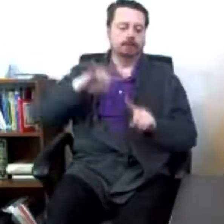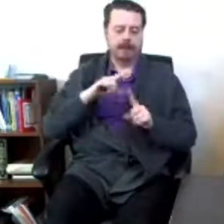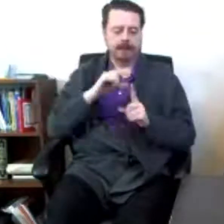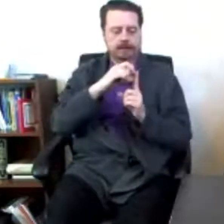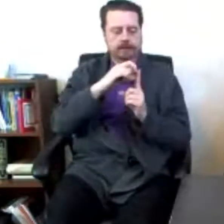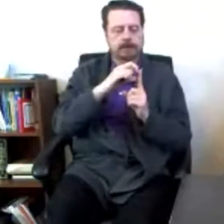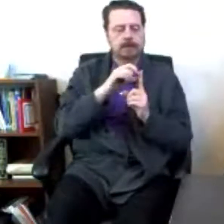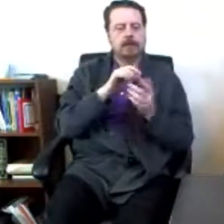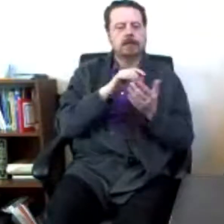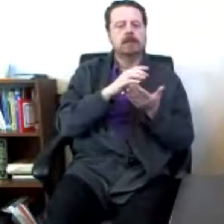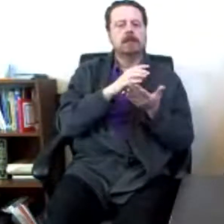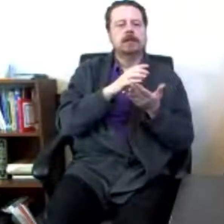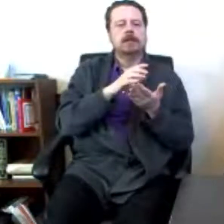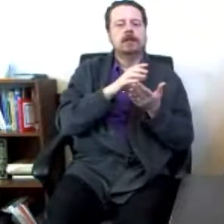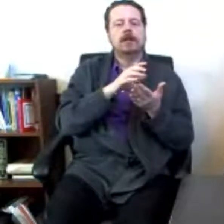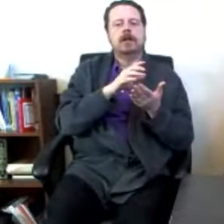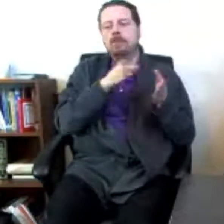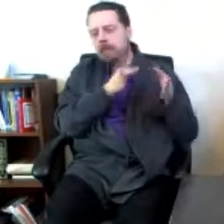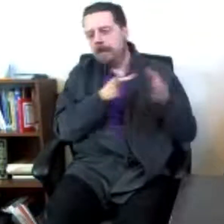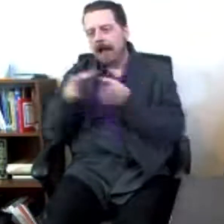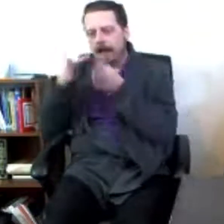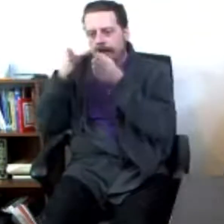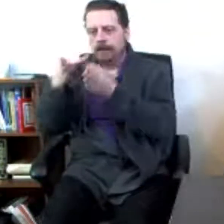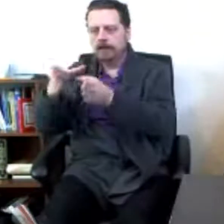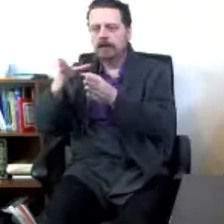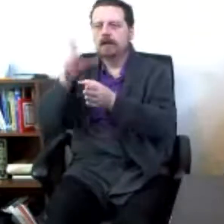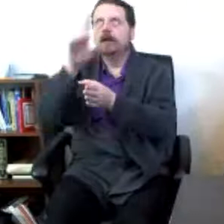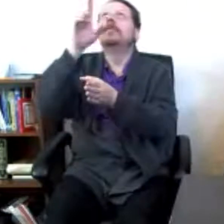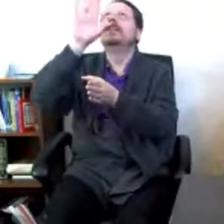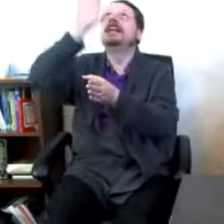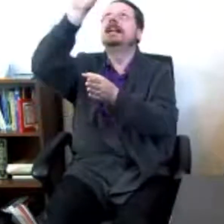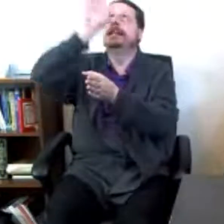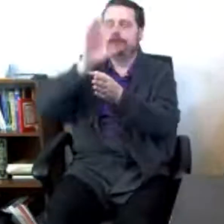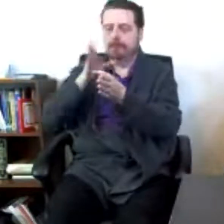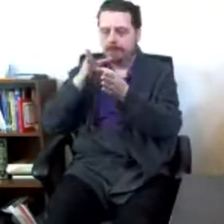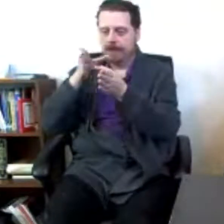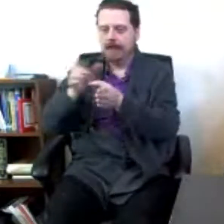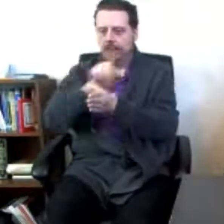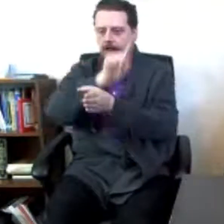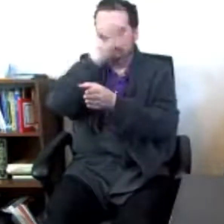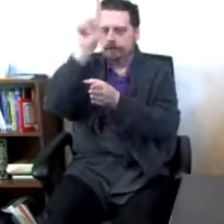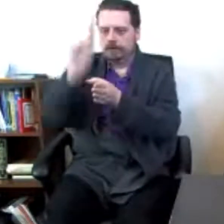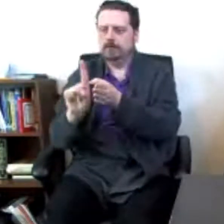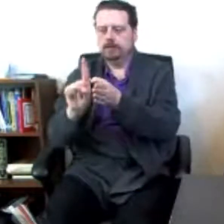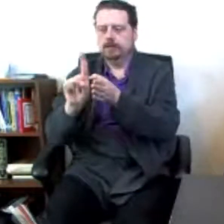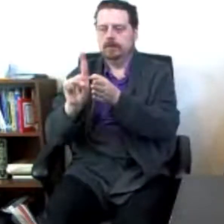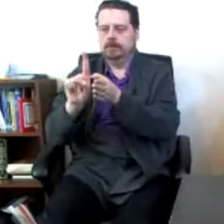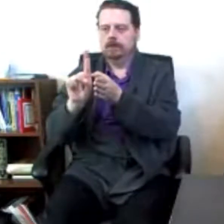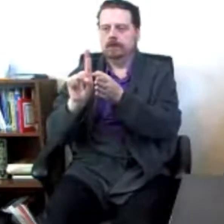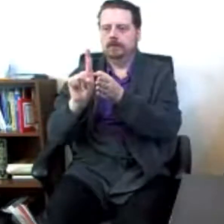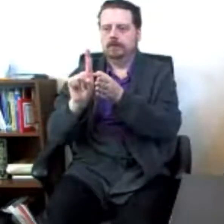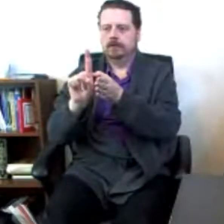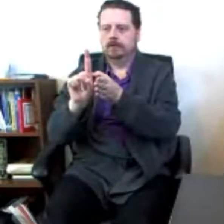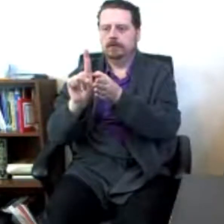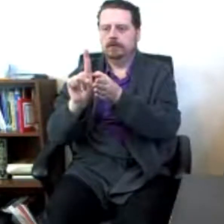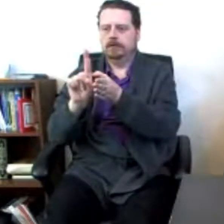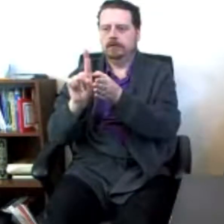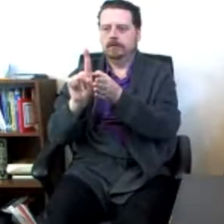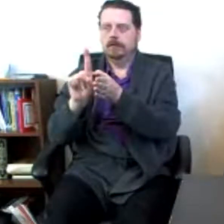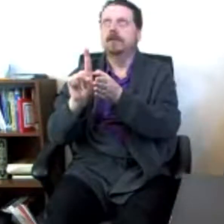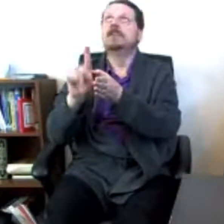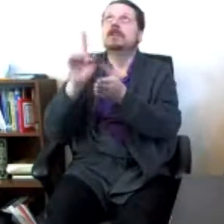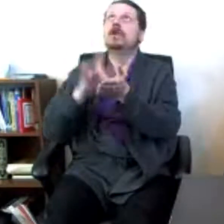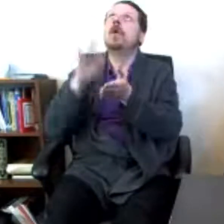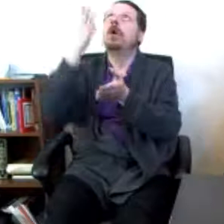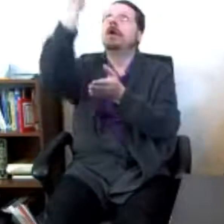unto the path of the mighty one, that is God, and the glorified